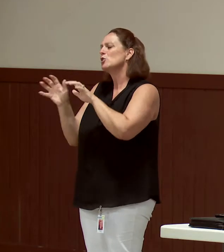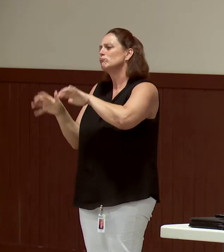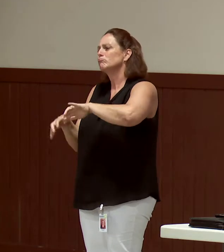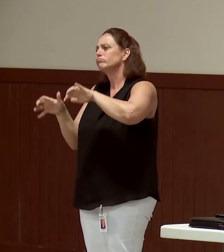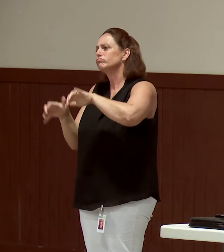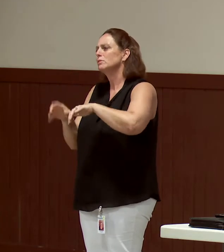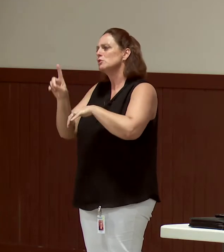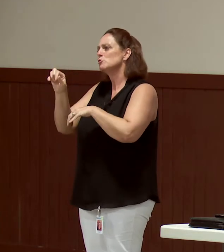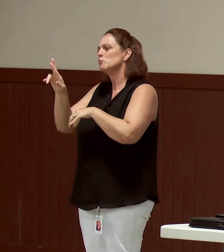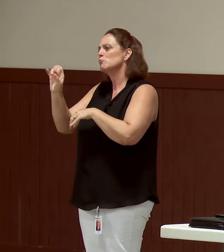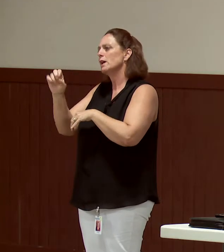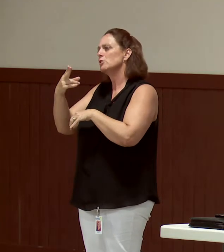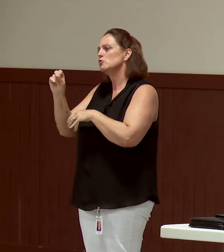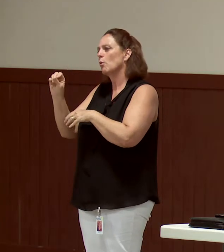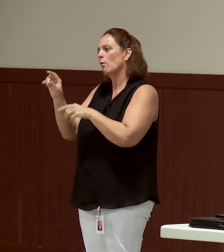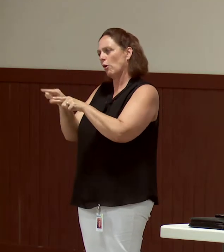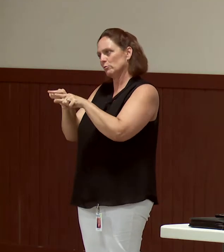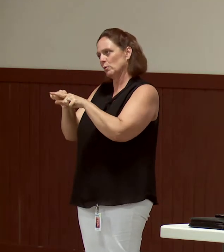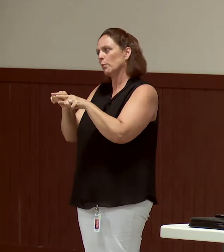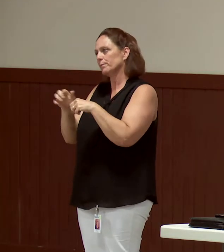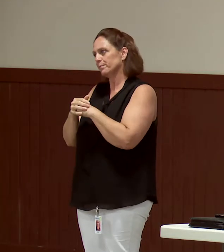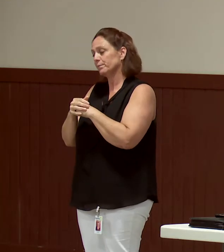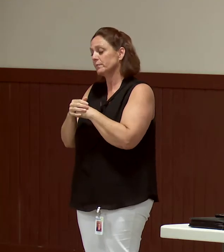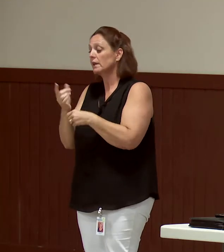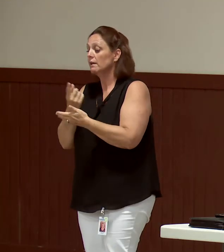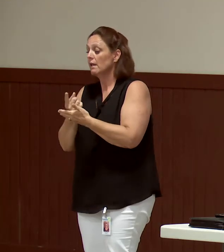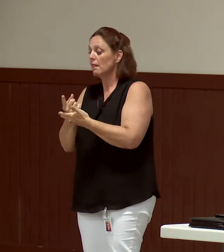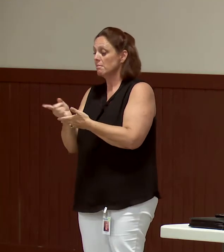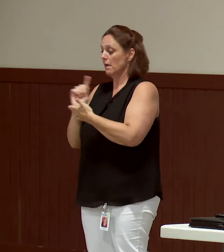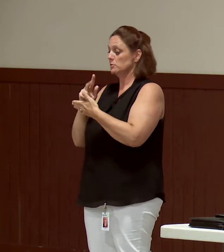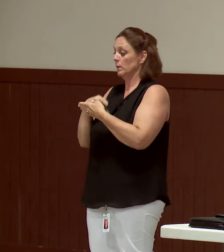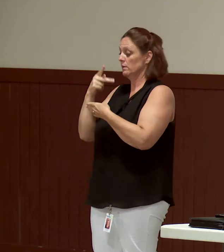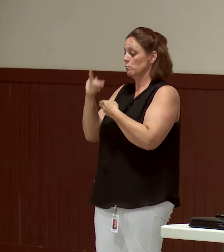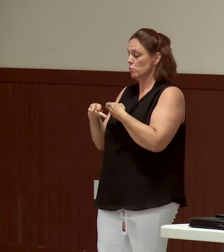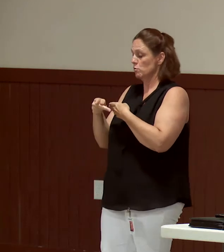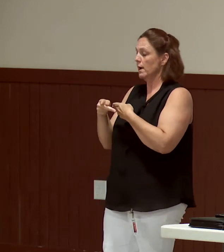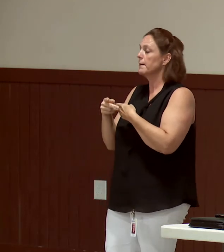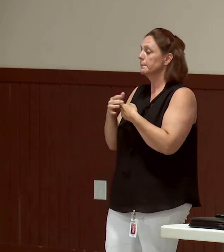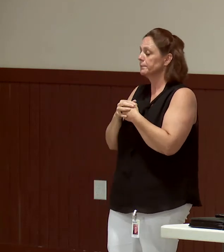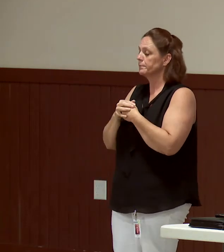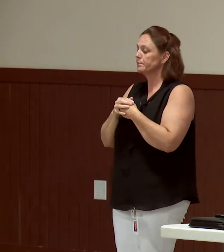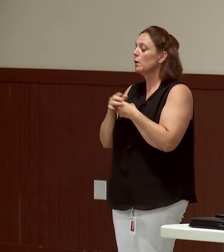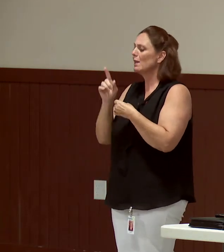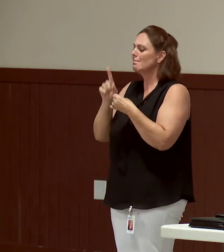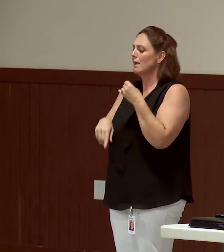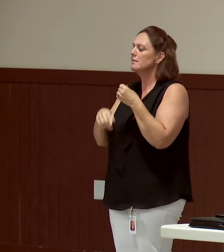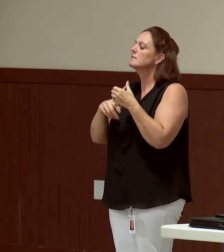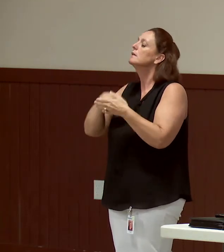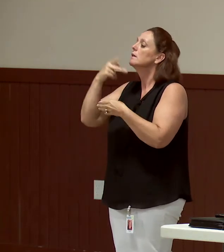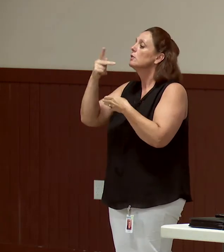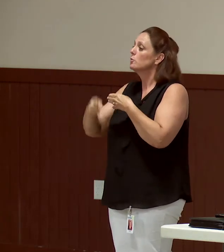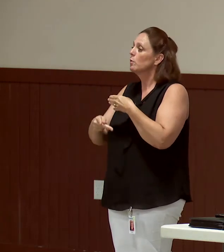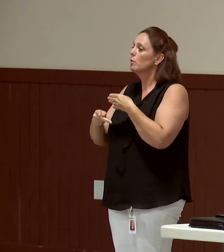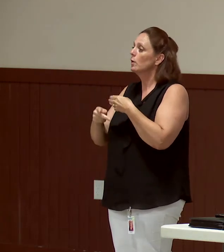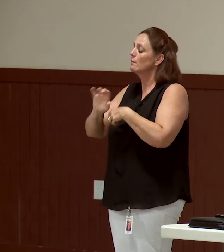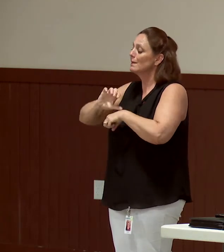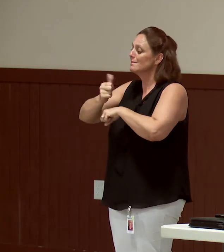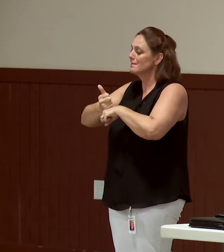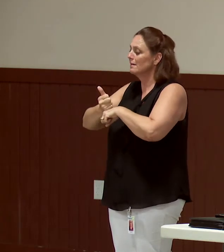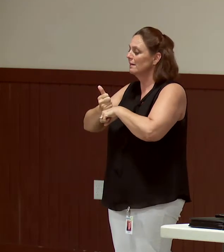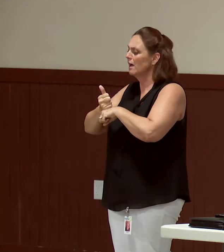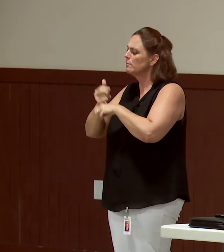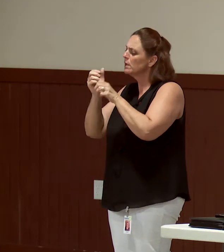well. Lastly, the program is prioritizing households under the 50%